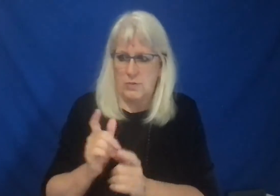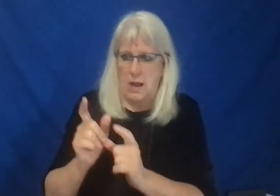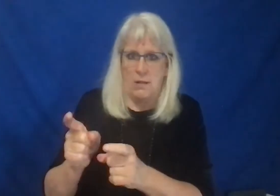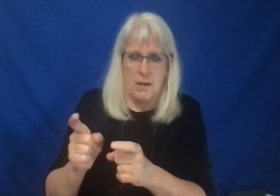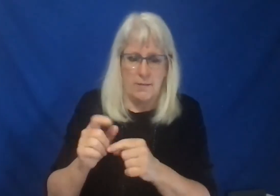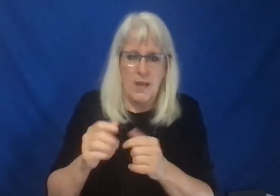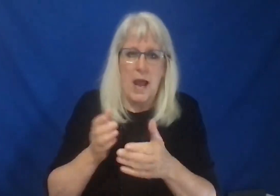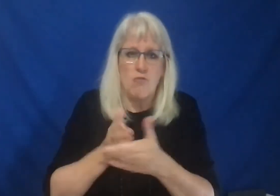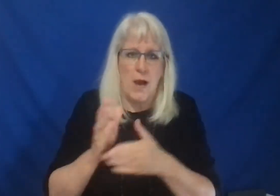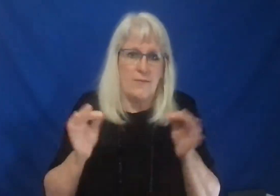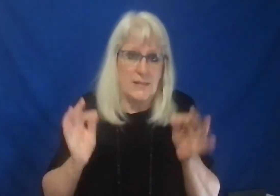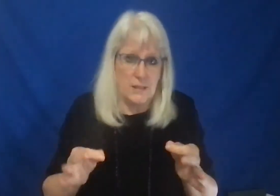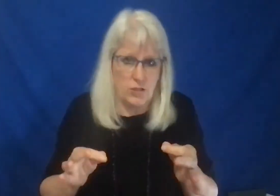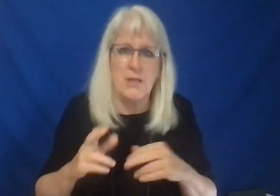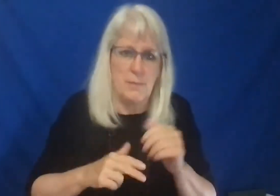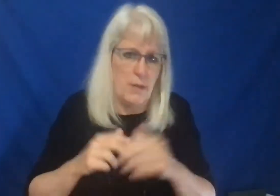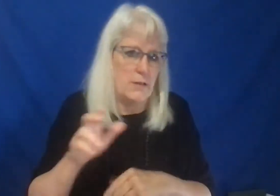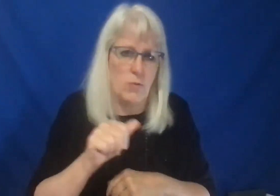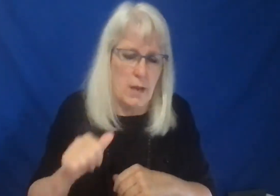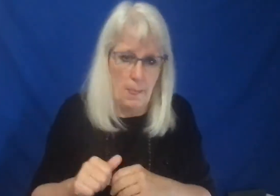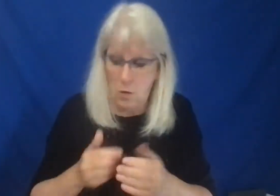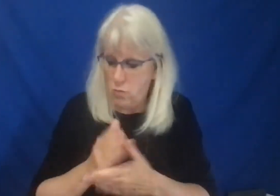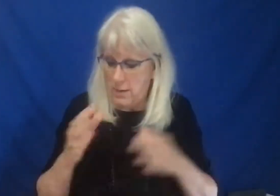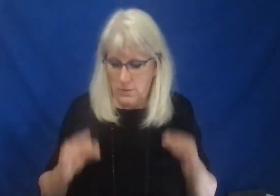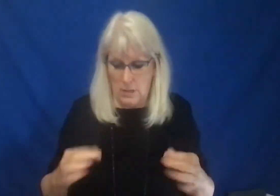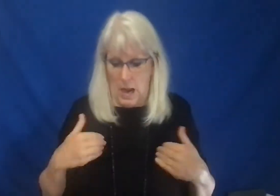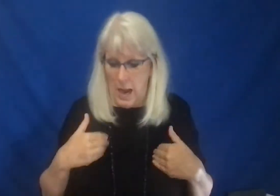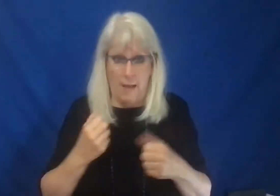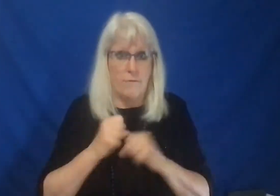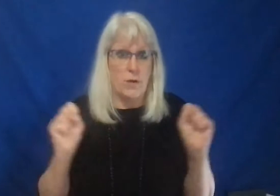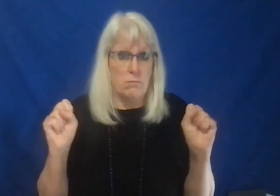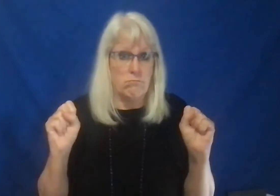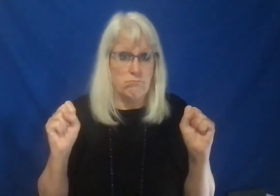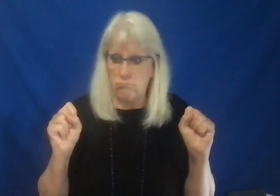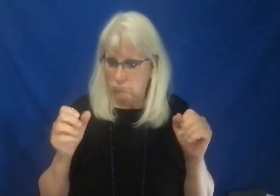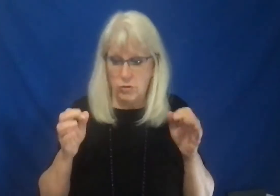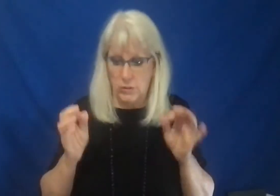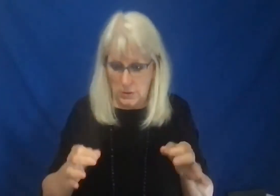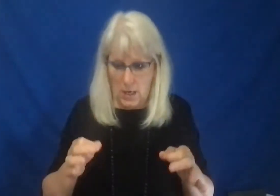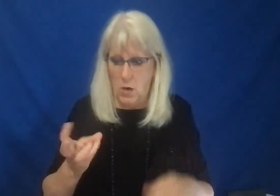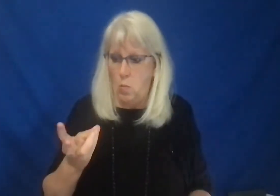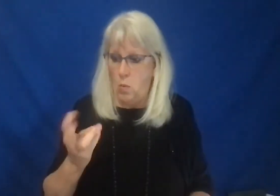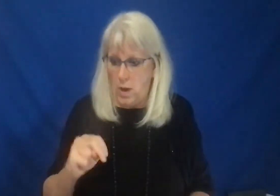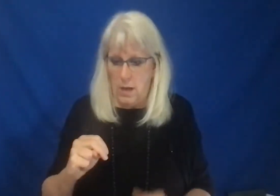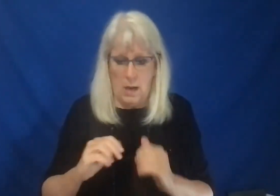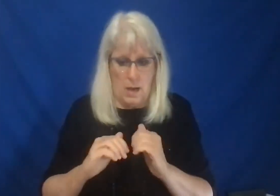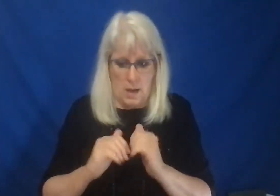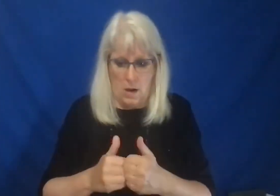decision means in my life is that I have the freedom to decide when and how to proceed. And I